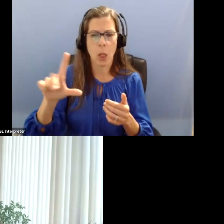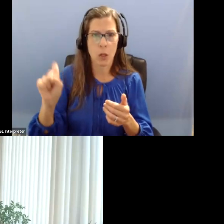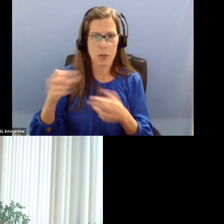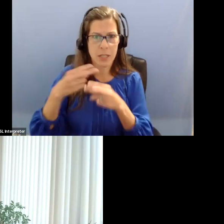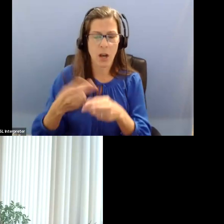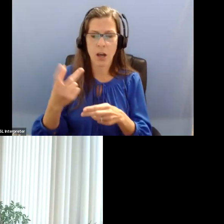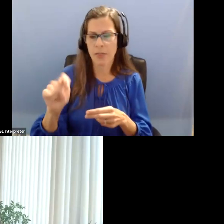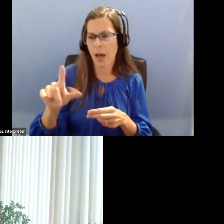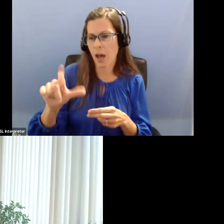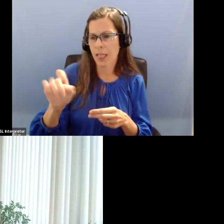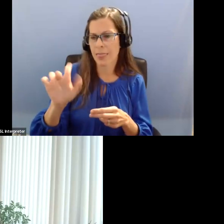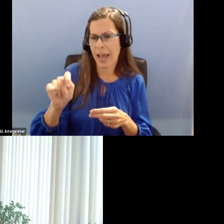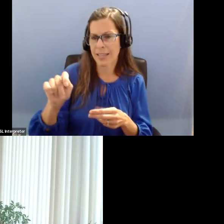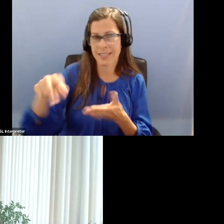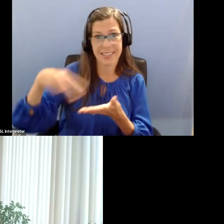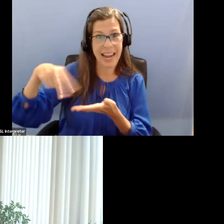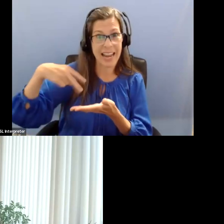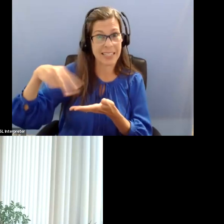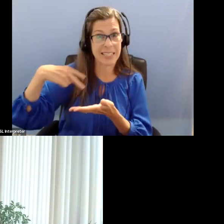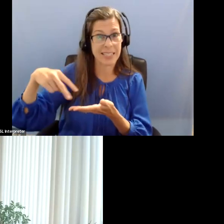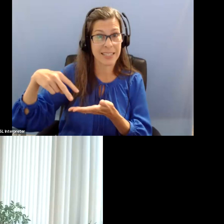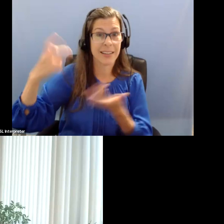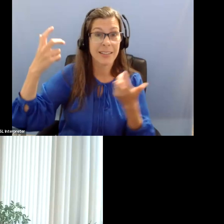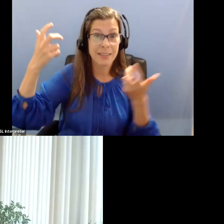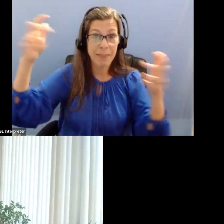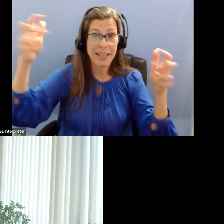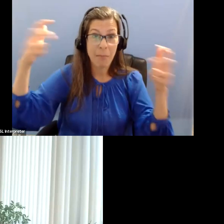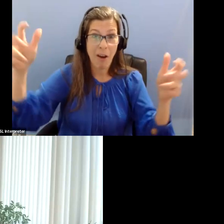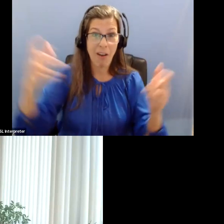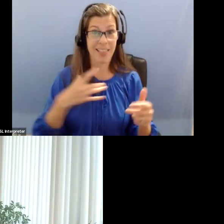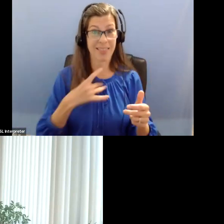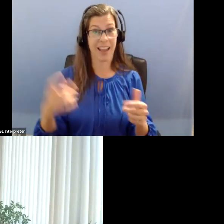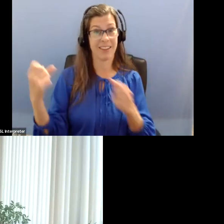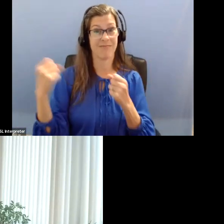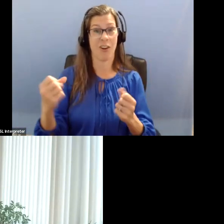you have any interest in basketball, I highly recommend it.